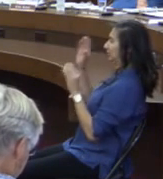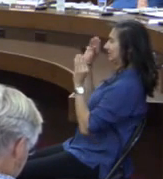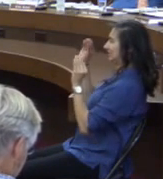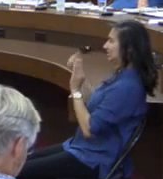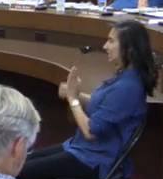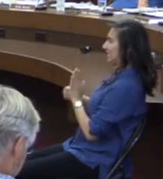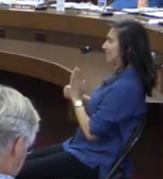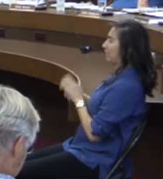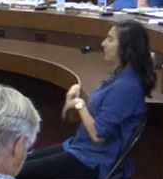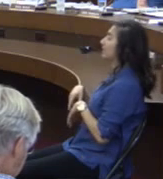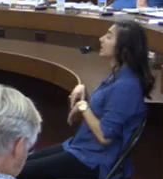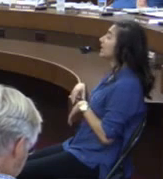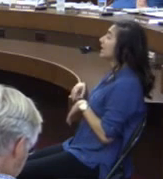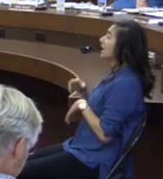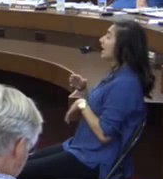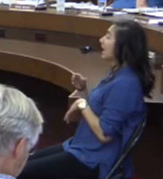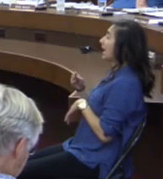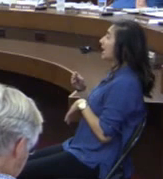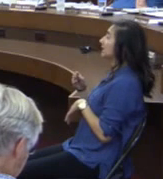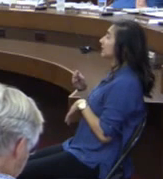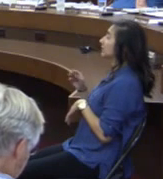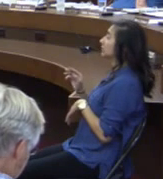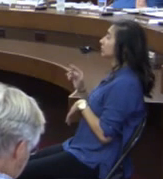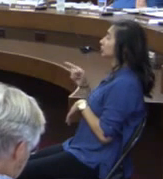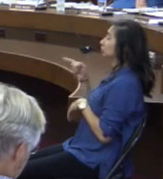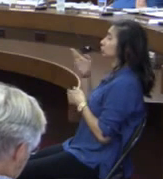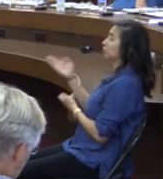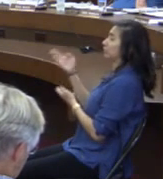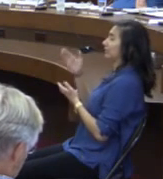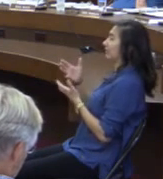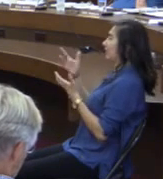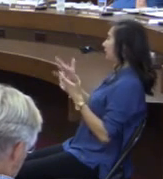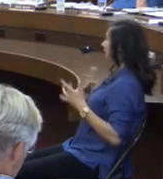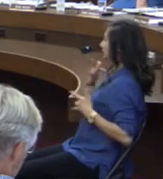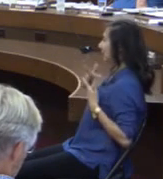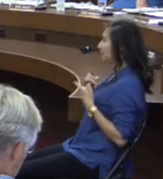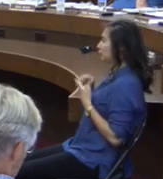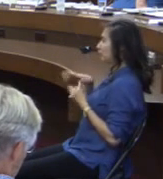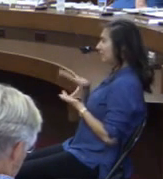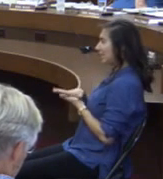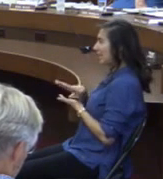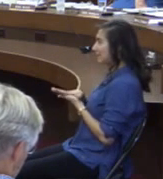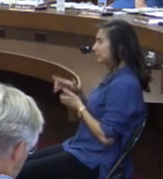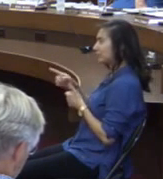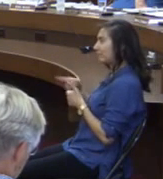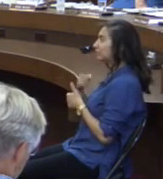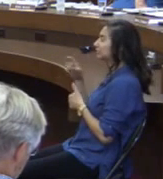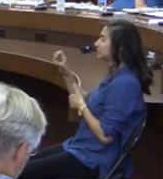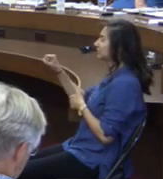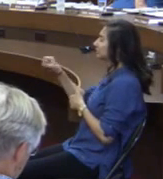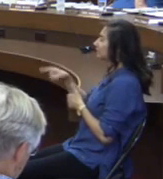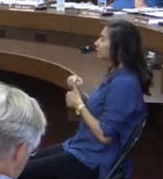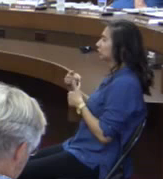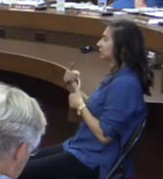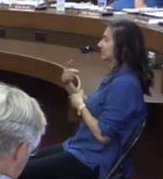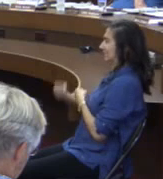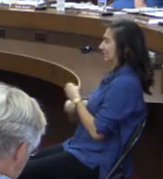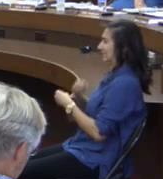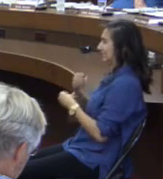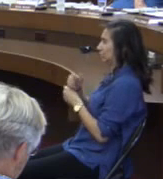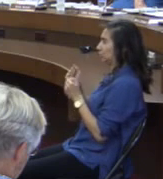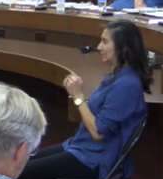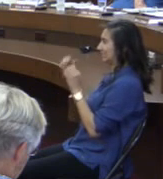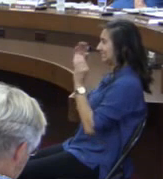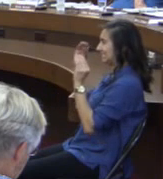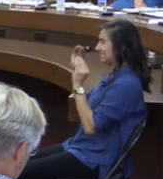teaching demo, and she is bringing with her lots of excitement. This is her first experience in teaching, but she